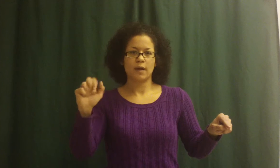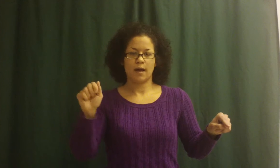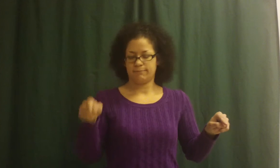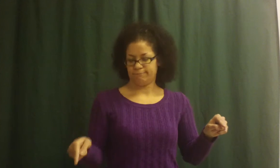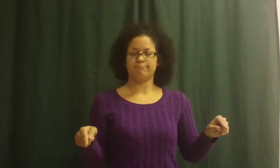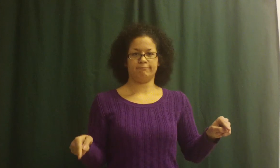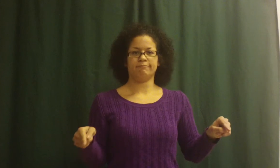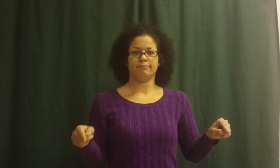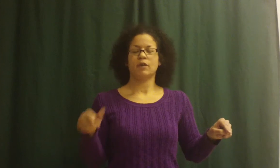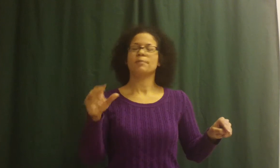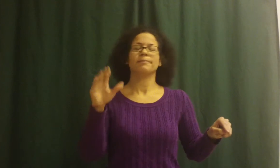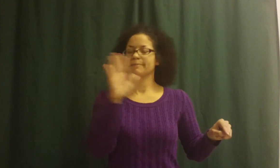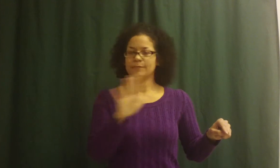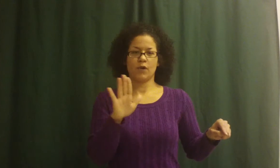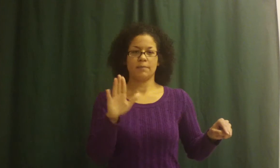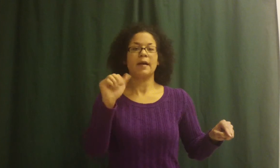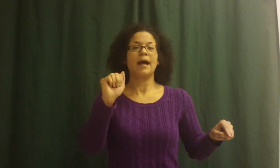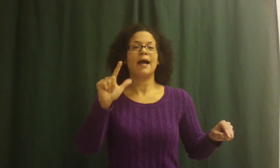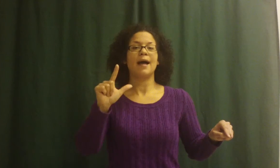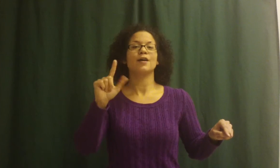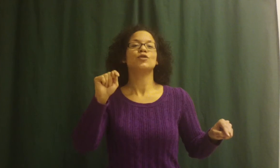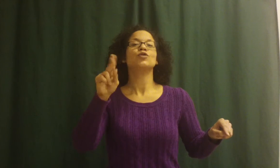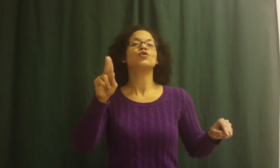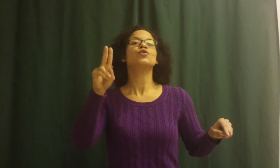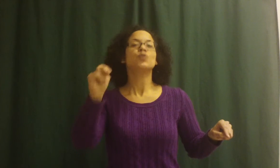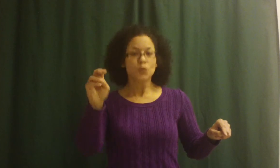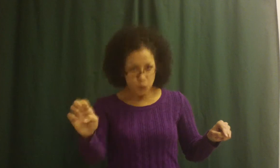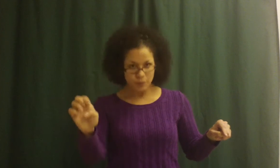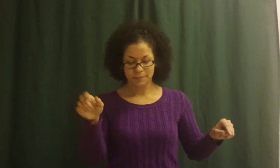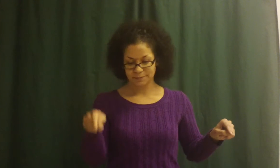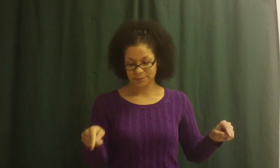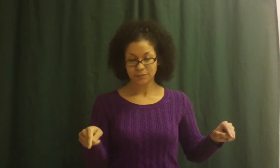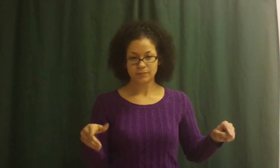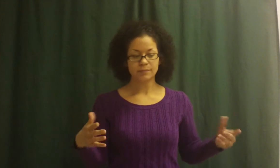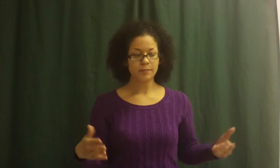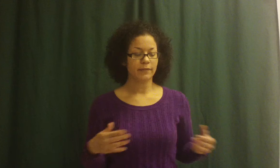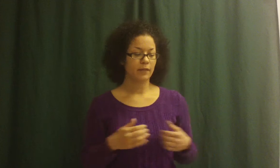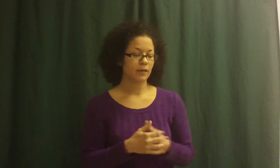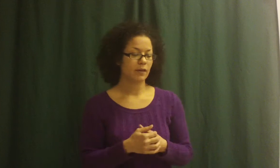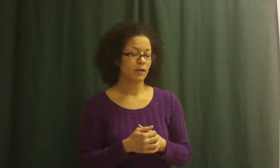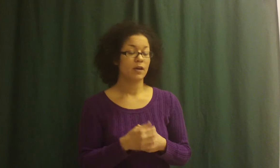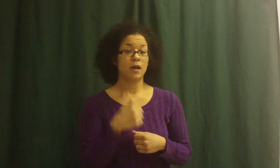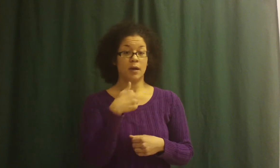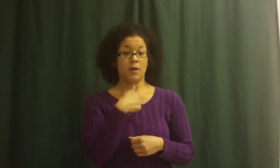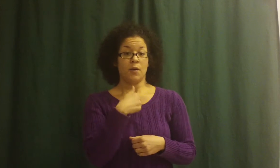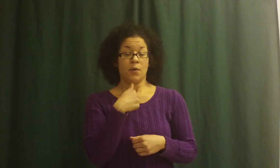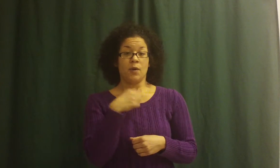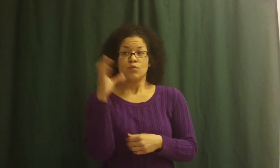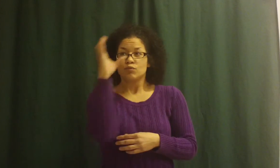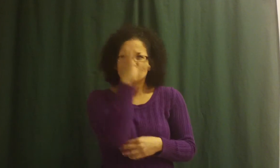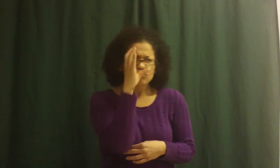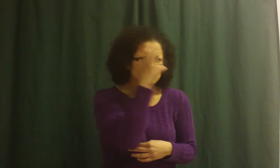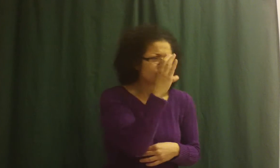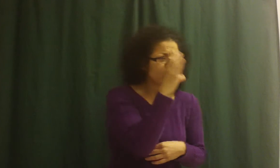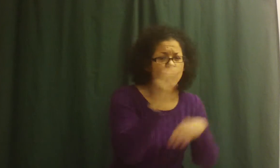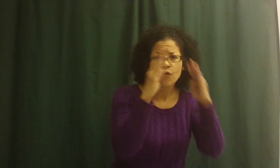in Altoona while we looked for a house to buy in this small community on the mountain.